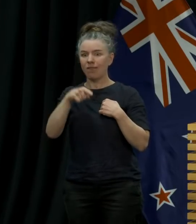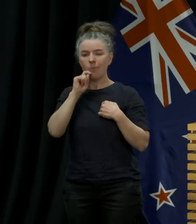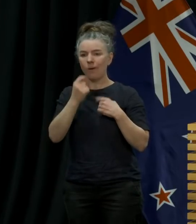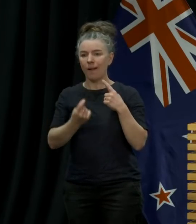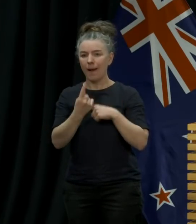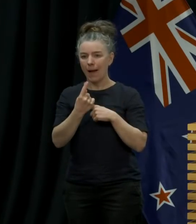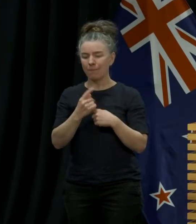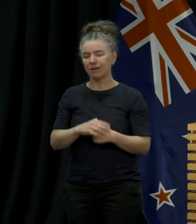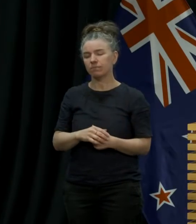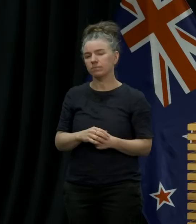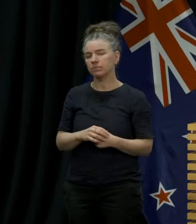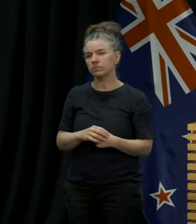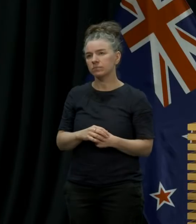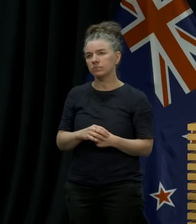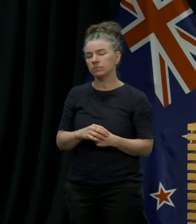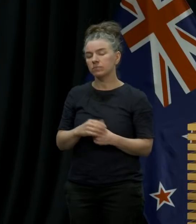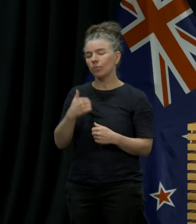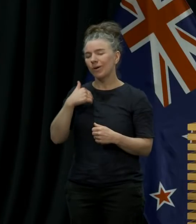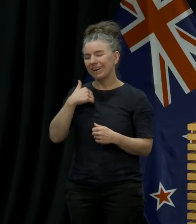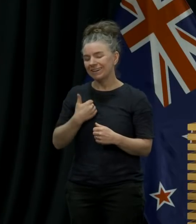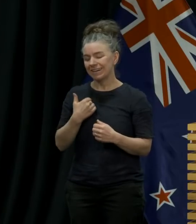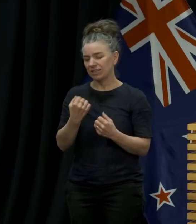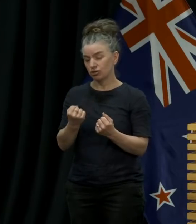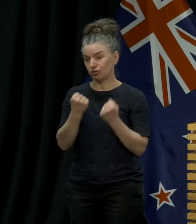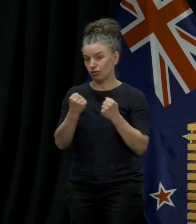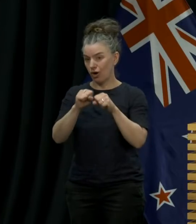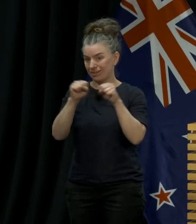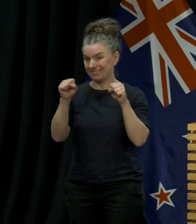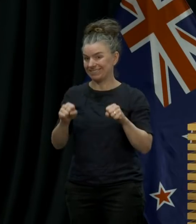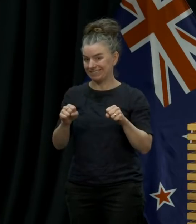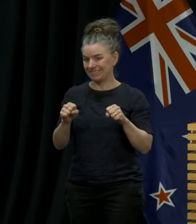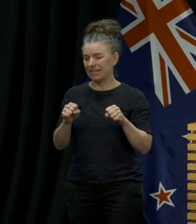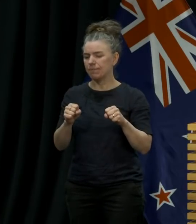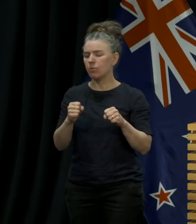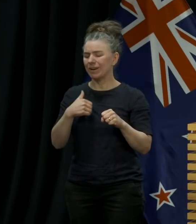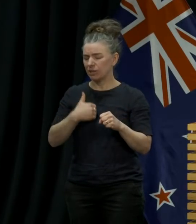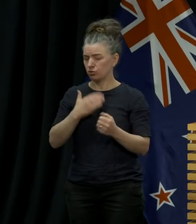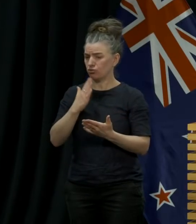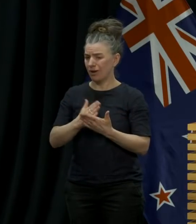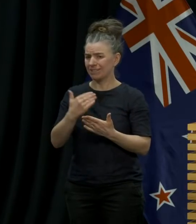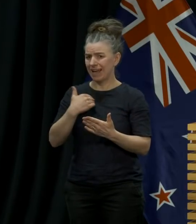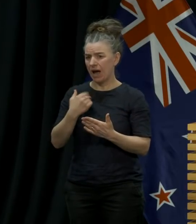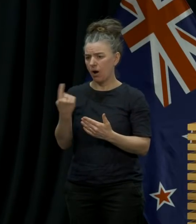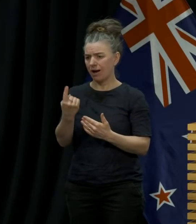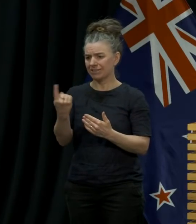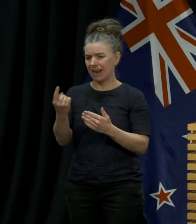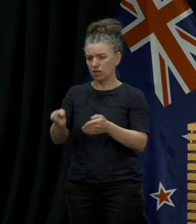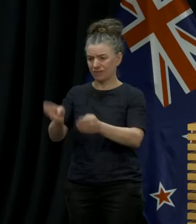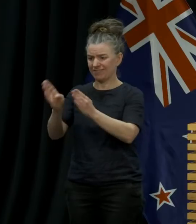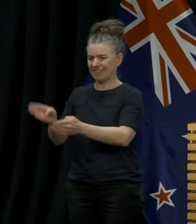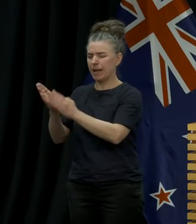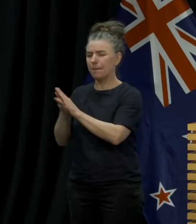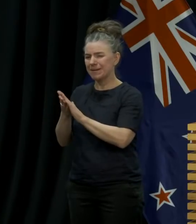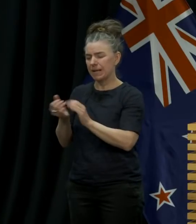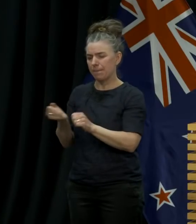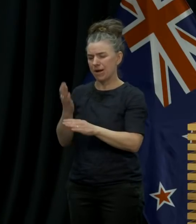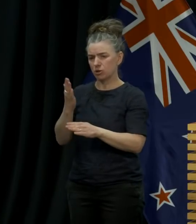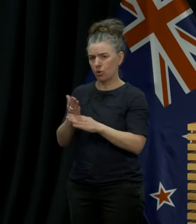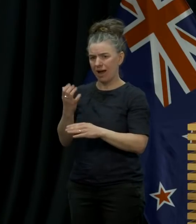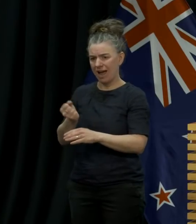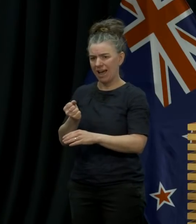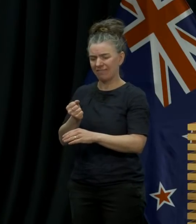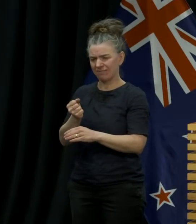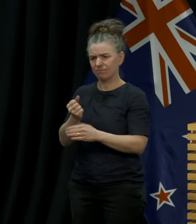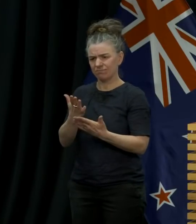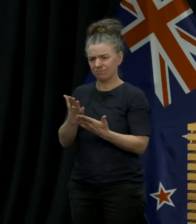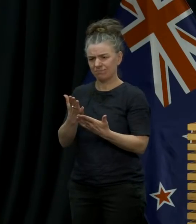have confidence, rigour and discipline in our isolation facilities, that means making sure we have the security